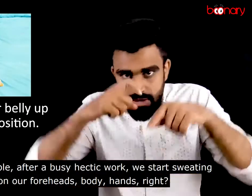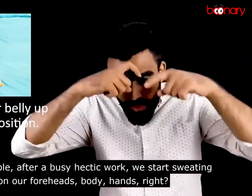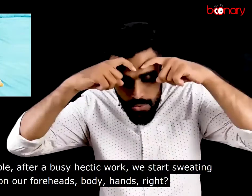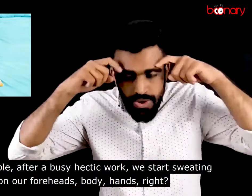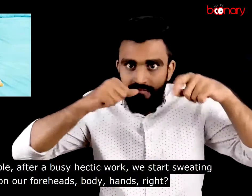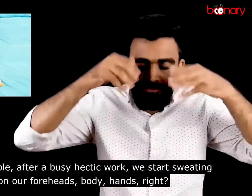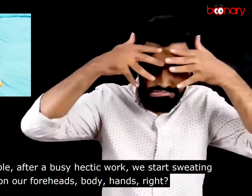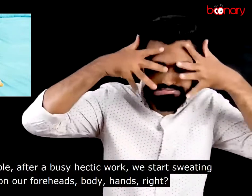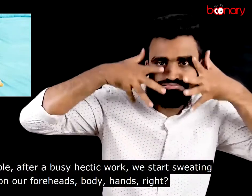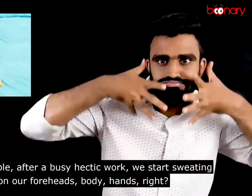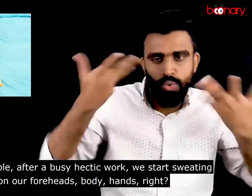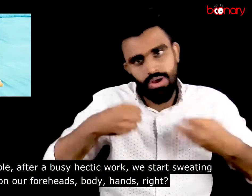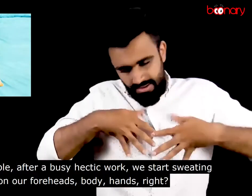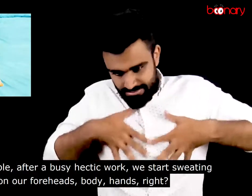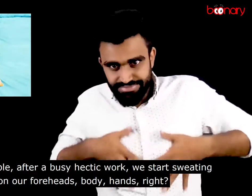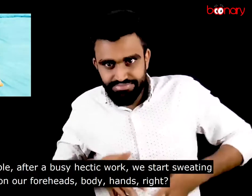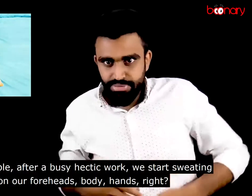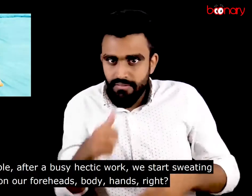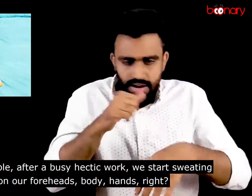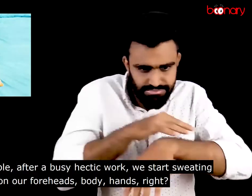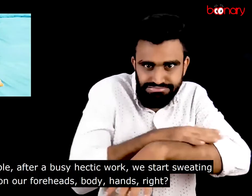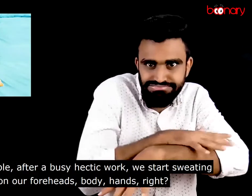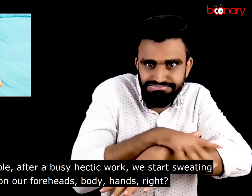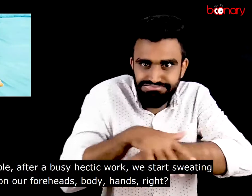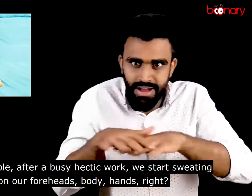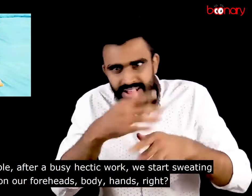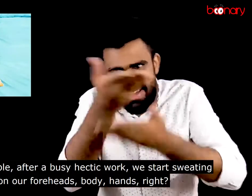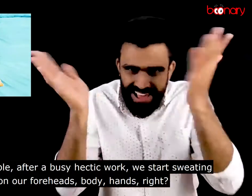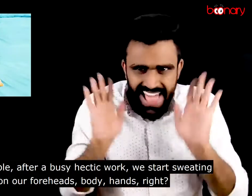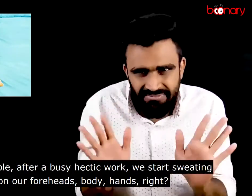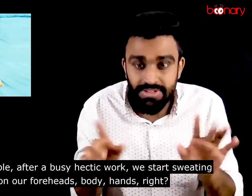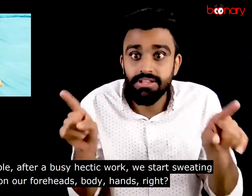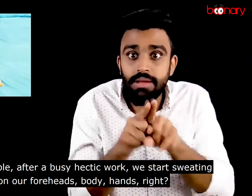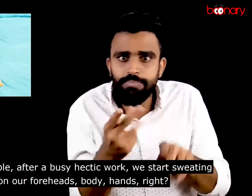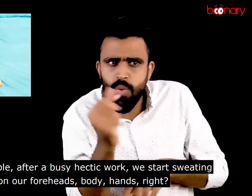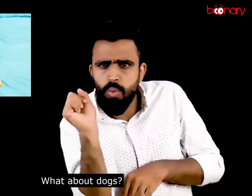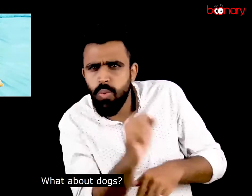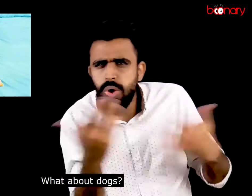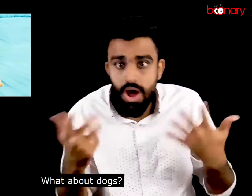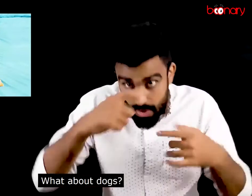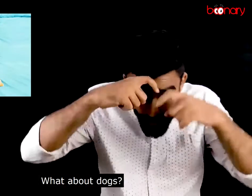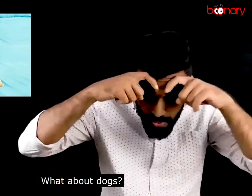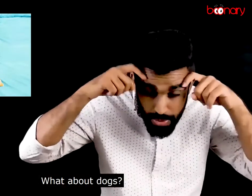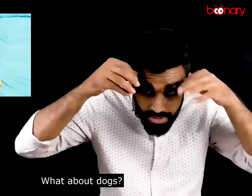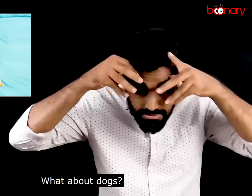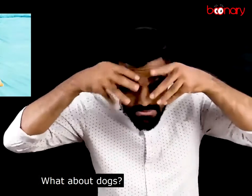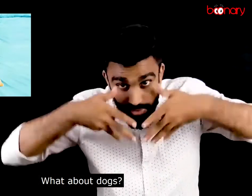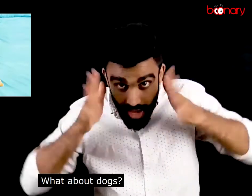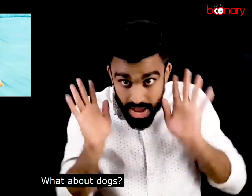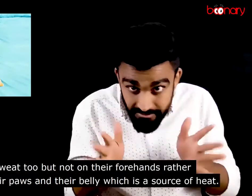after a busy, hectic work, we start sweating on our foreheads, body, hands, right? What about dogs?